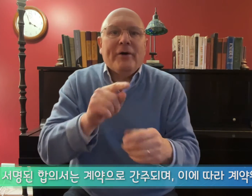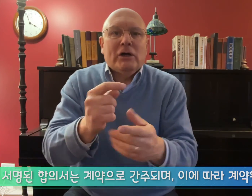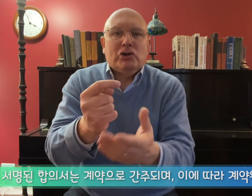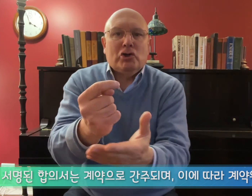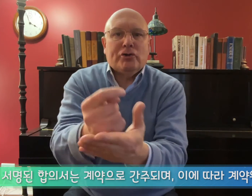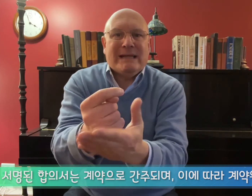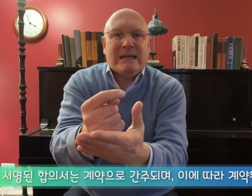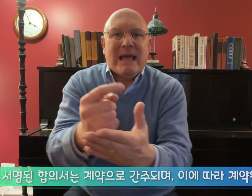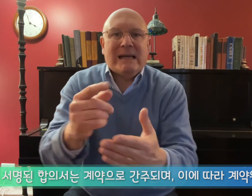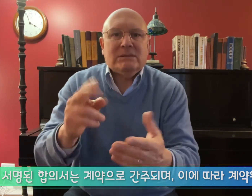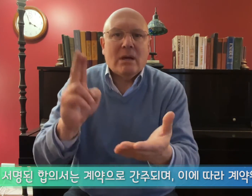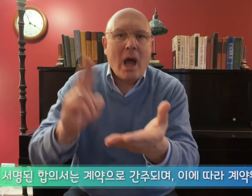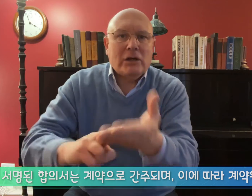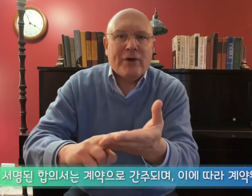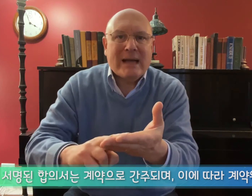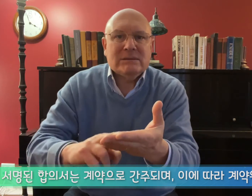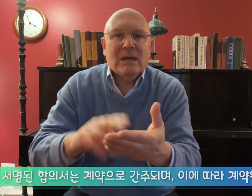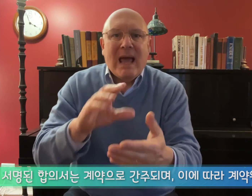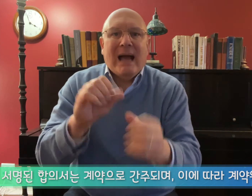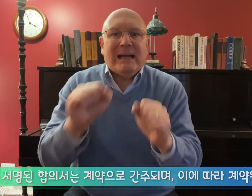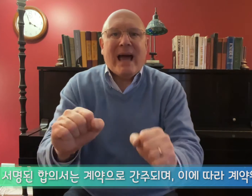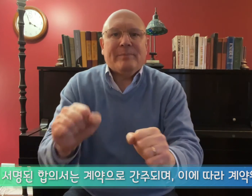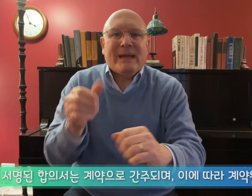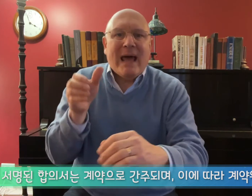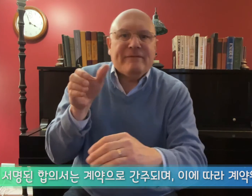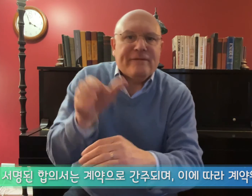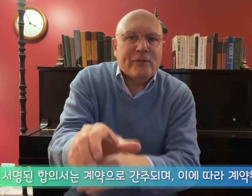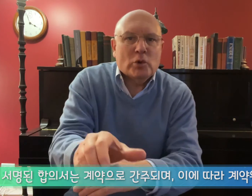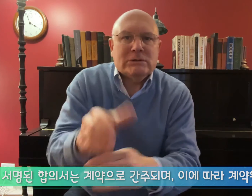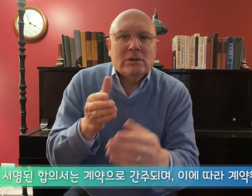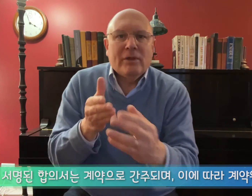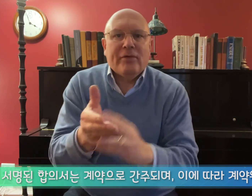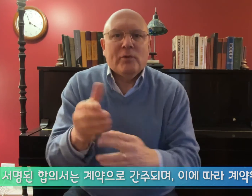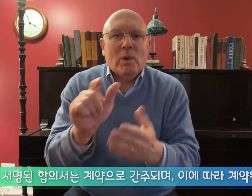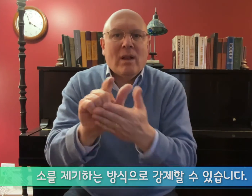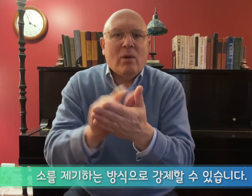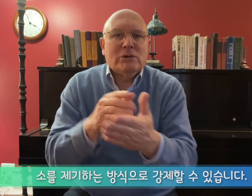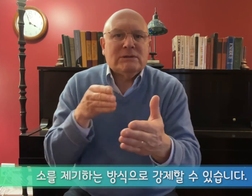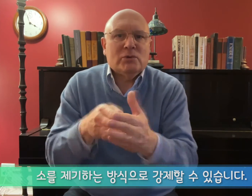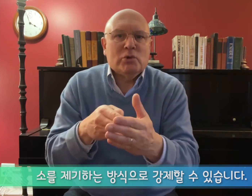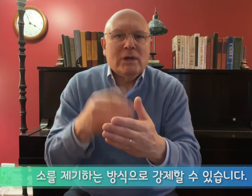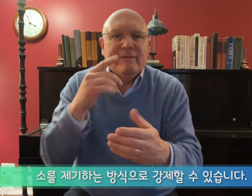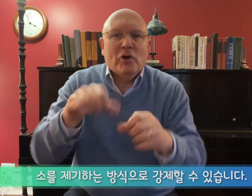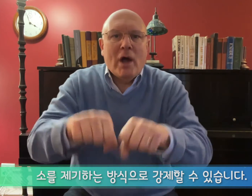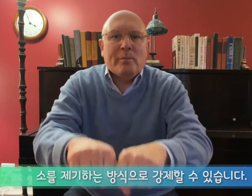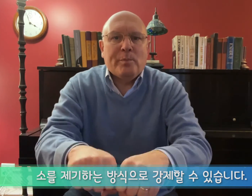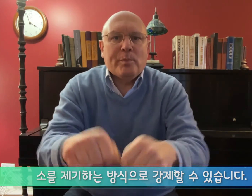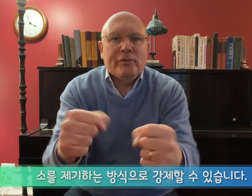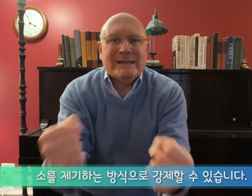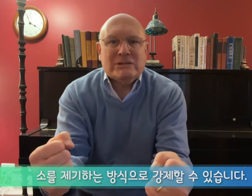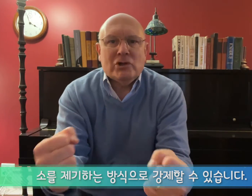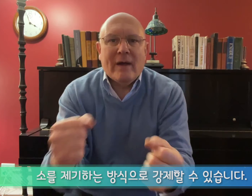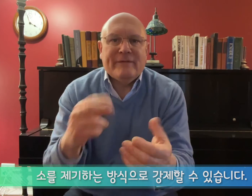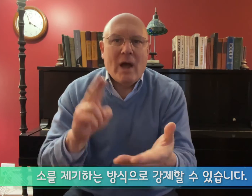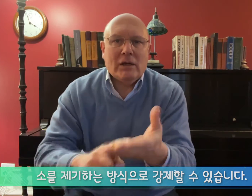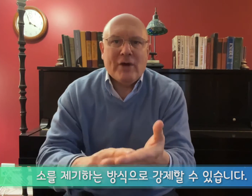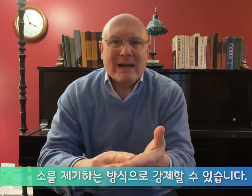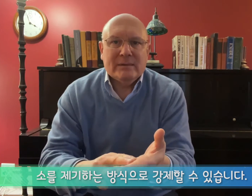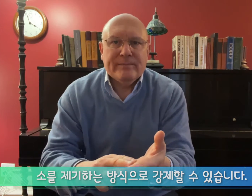Signed agreements are treated as contracts and thus can be enforced through a lawsuit for breach of